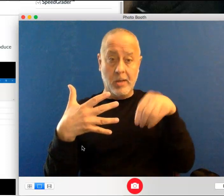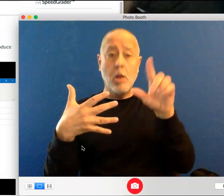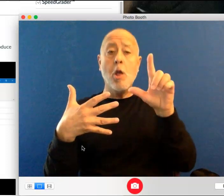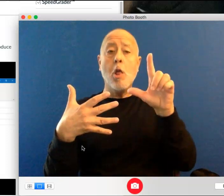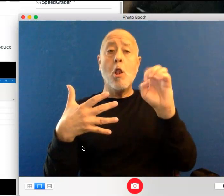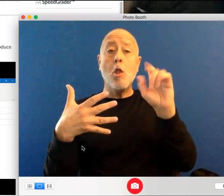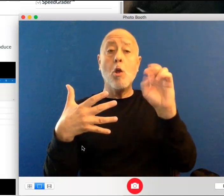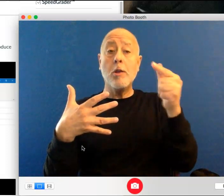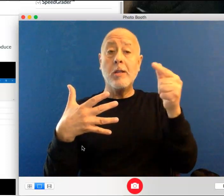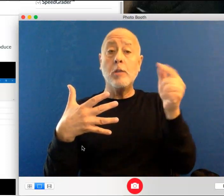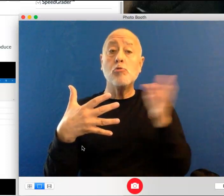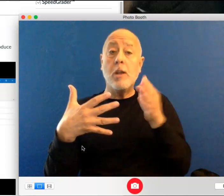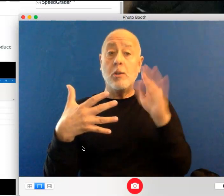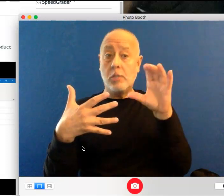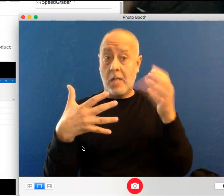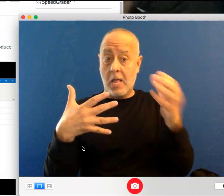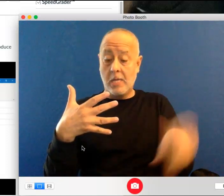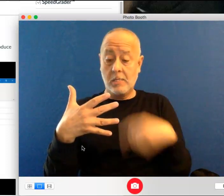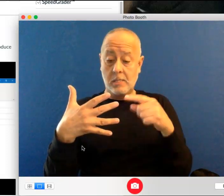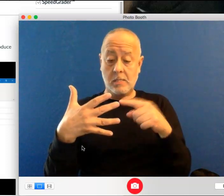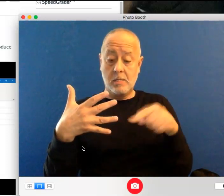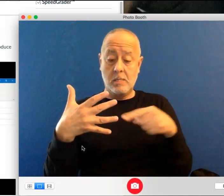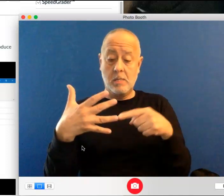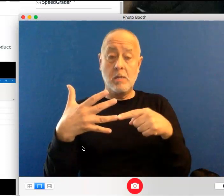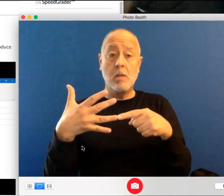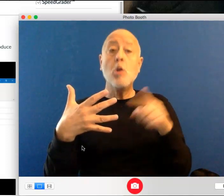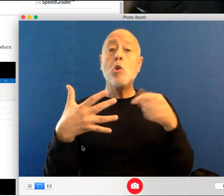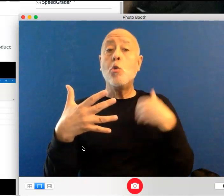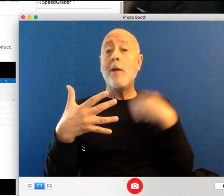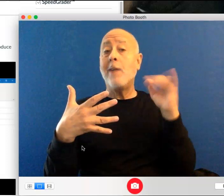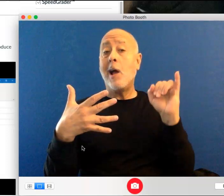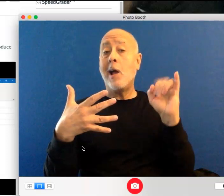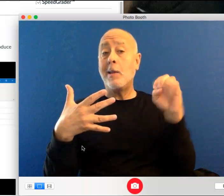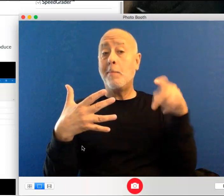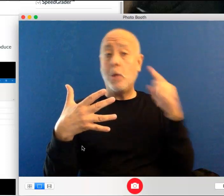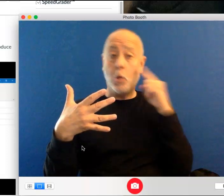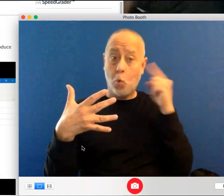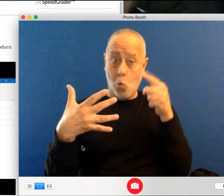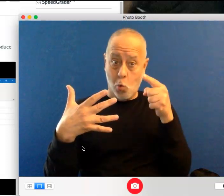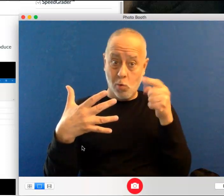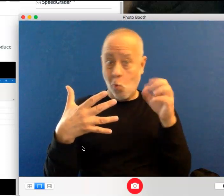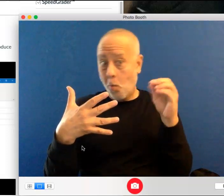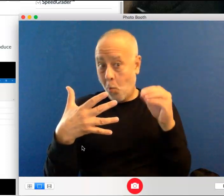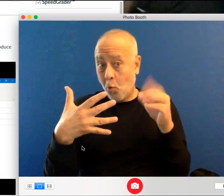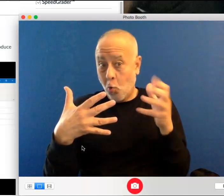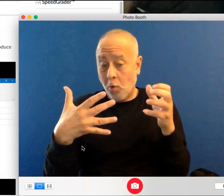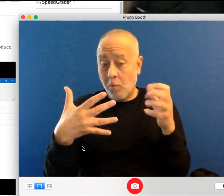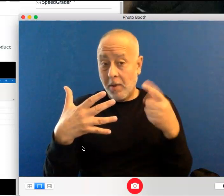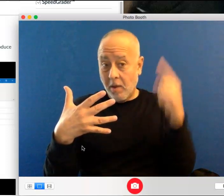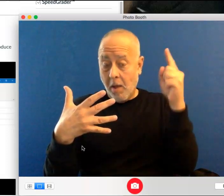class and that you also have an IEP goal or more that needs to be accomplished, and you just want to let them